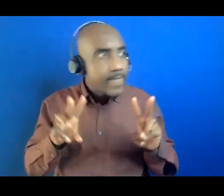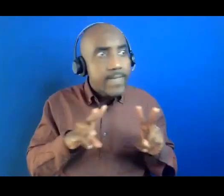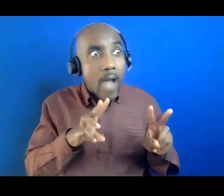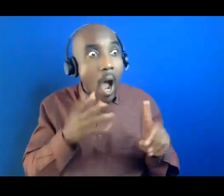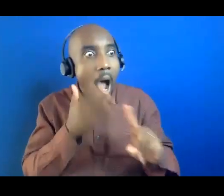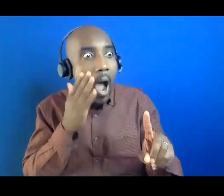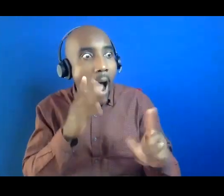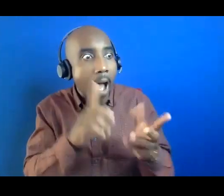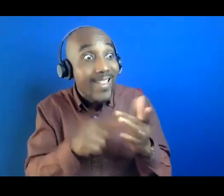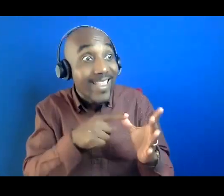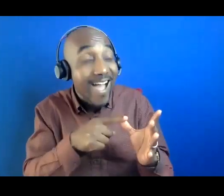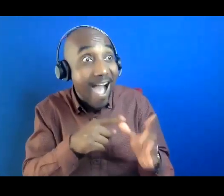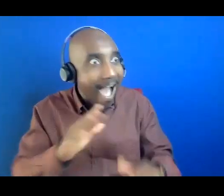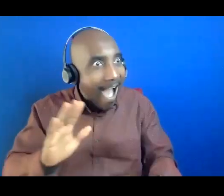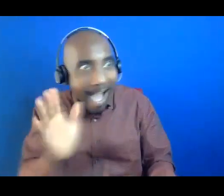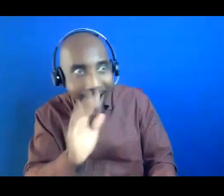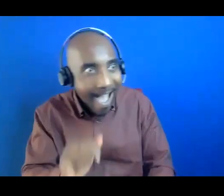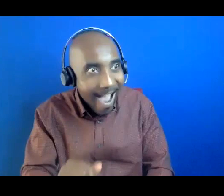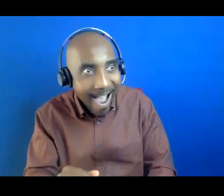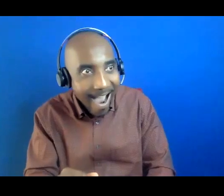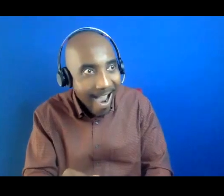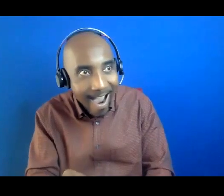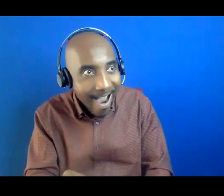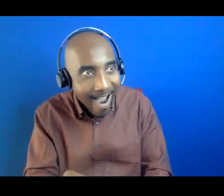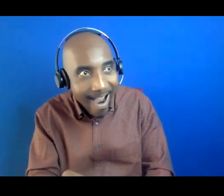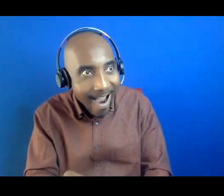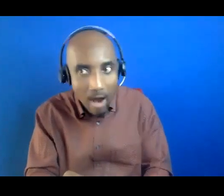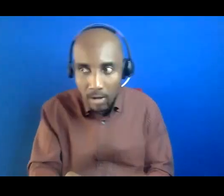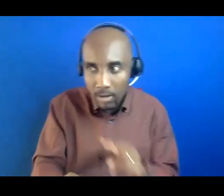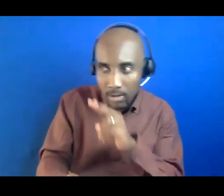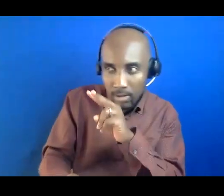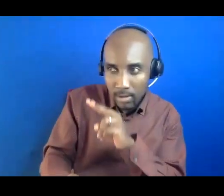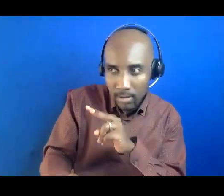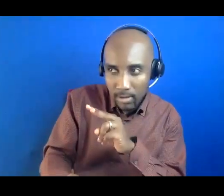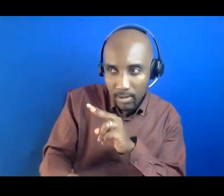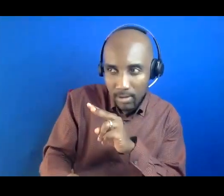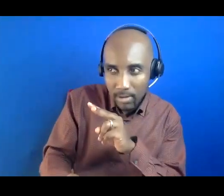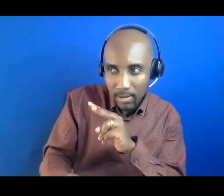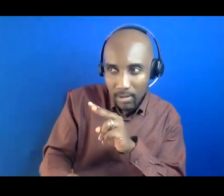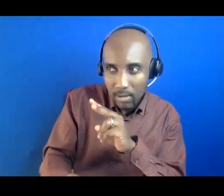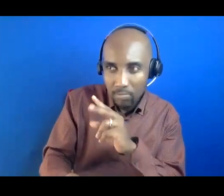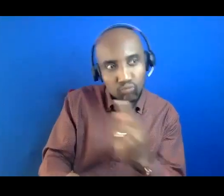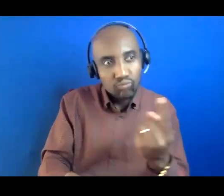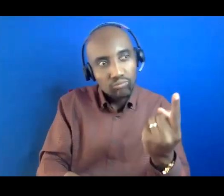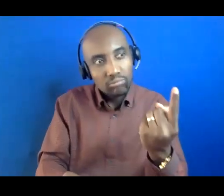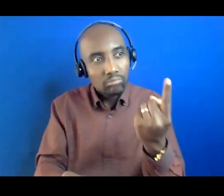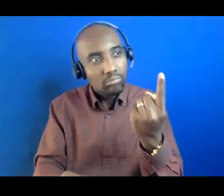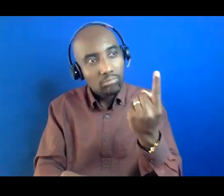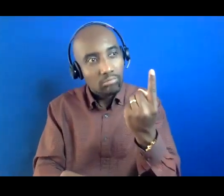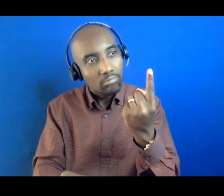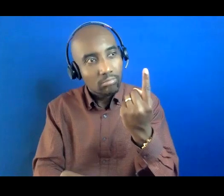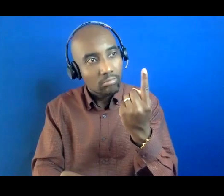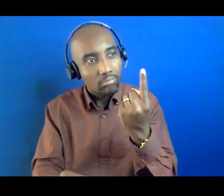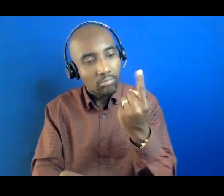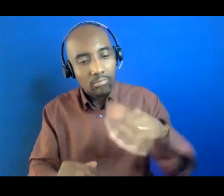her and I said, hi, Leah. And she saw me. And she just walked over to me and she held